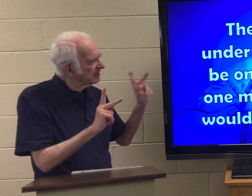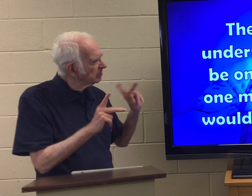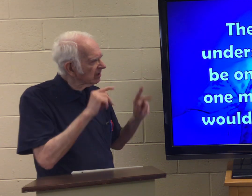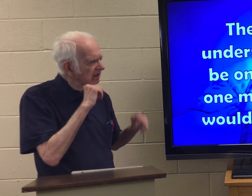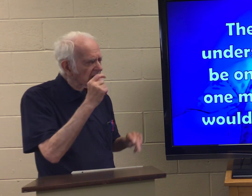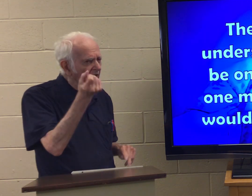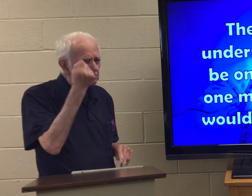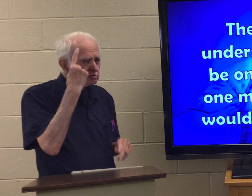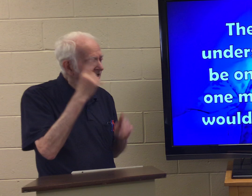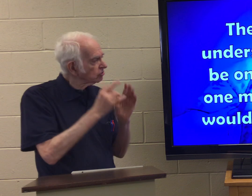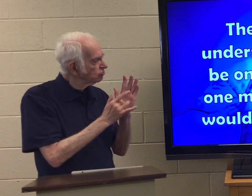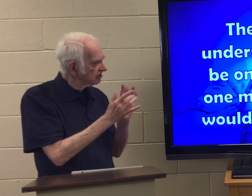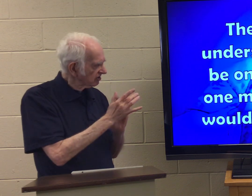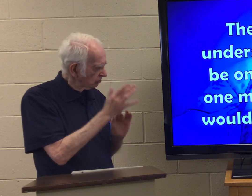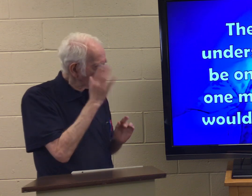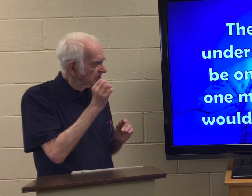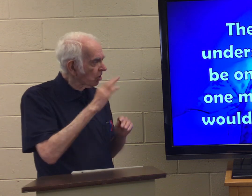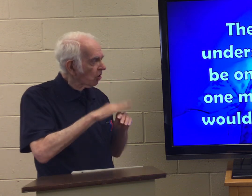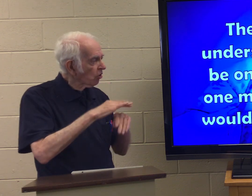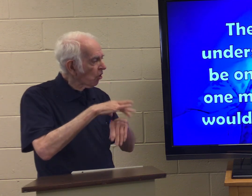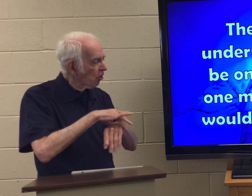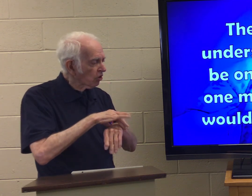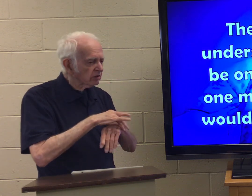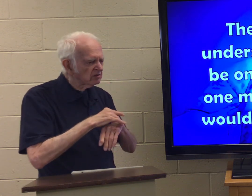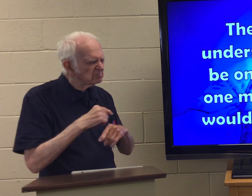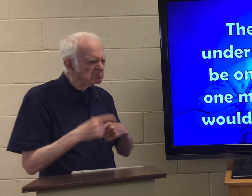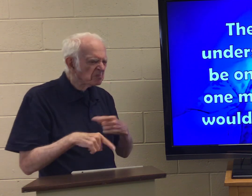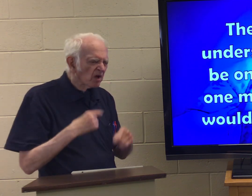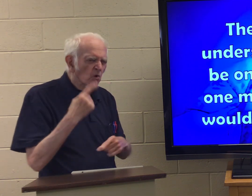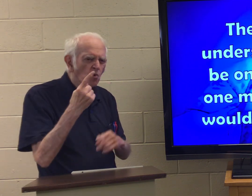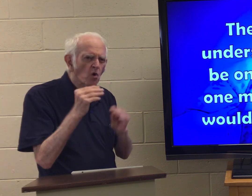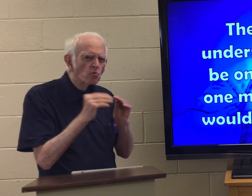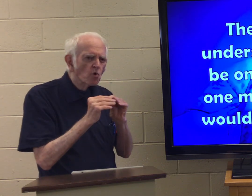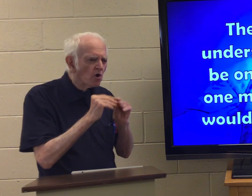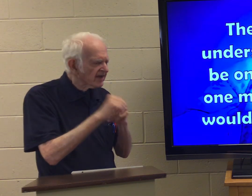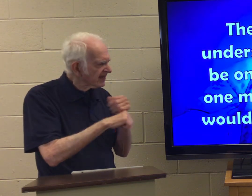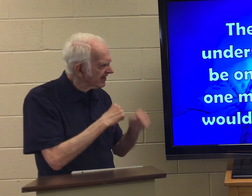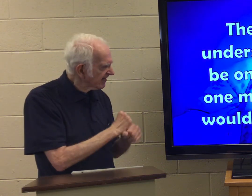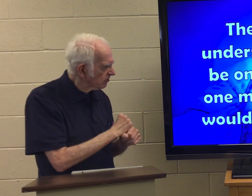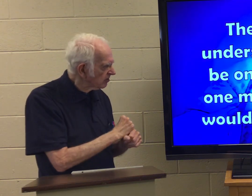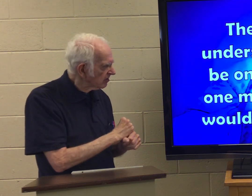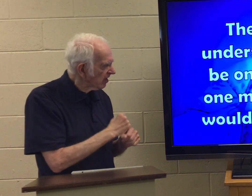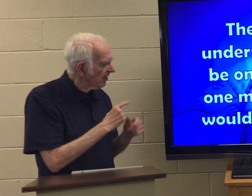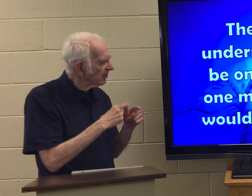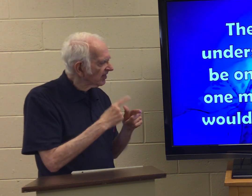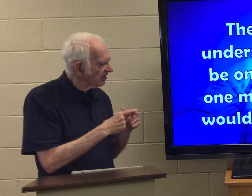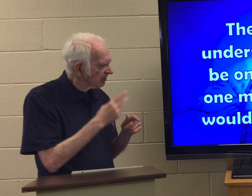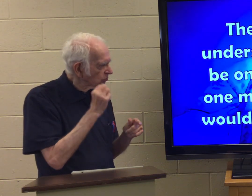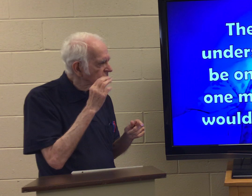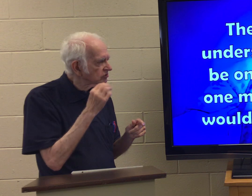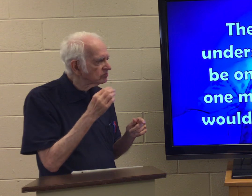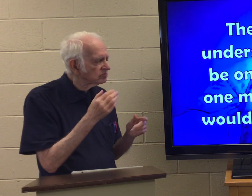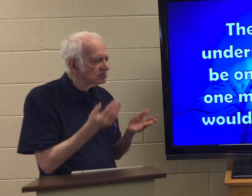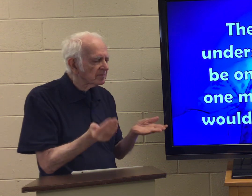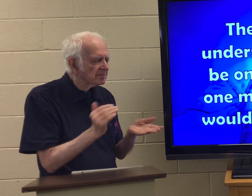The people didn't understand Jesus would be on the earth about one more year, then he would